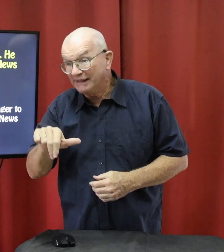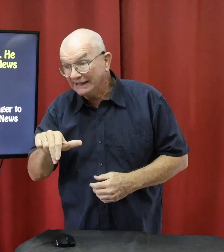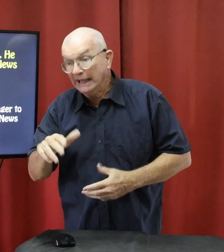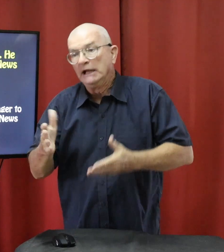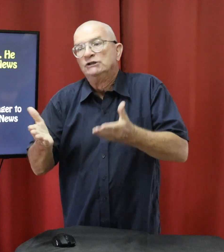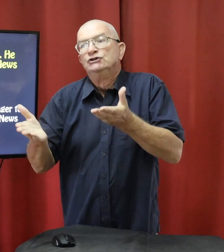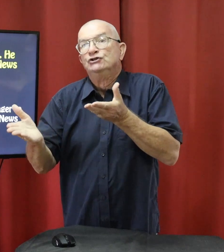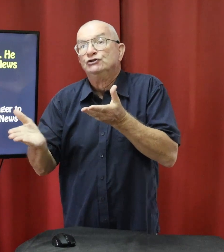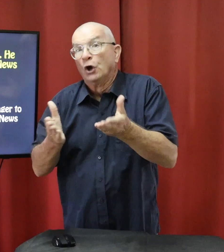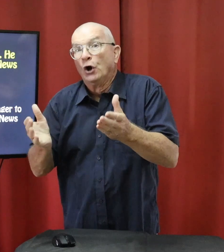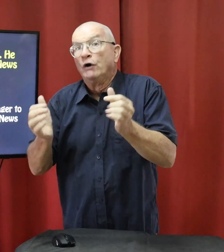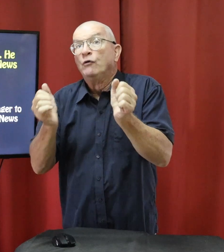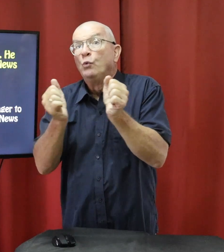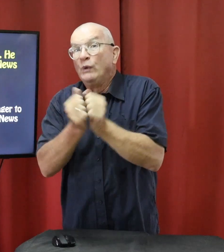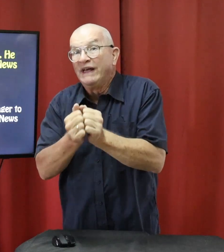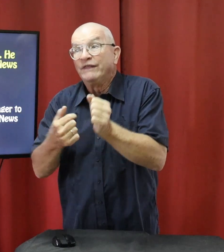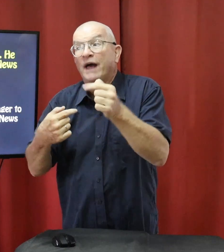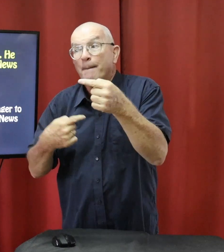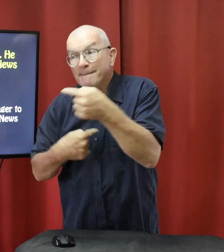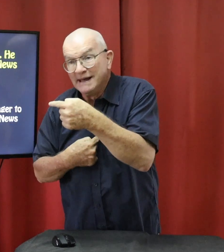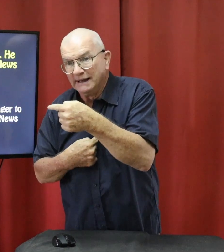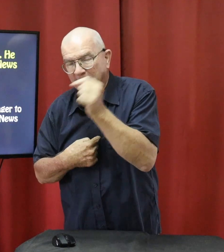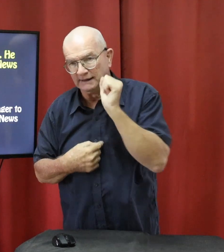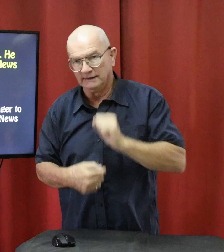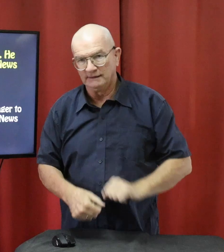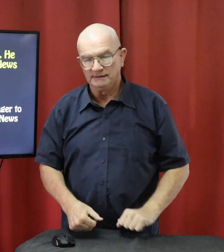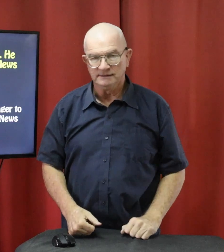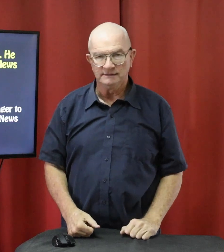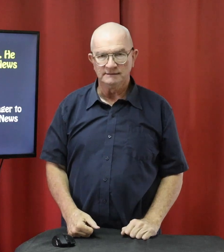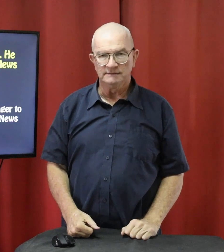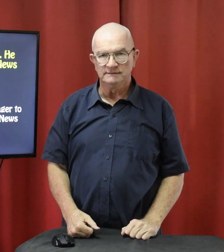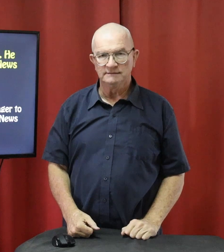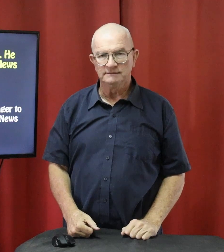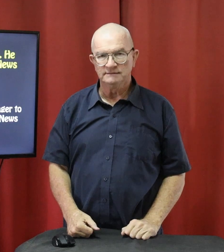And Timothy served with Paul.